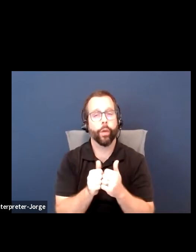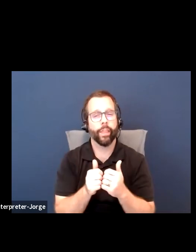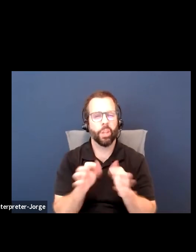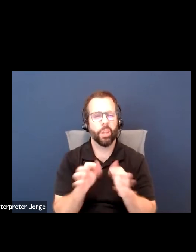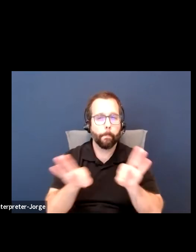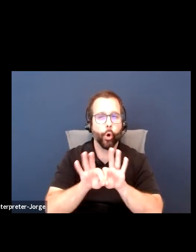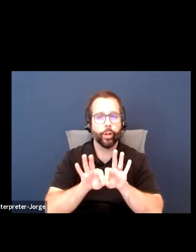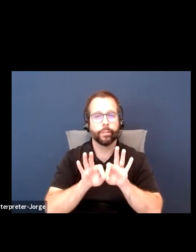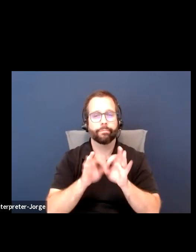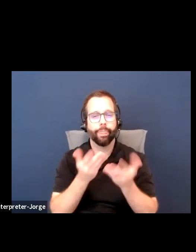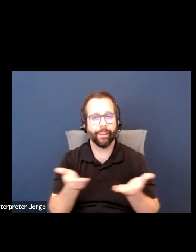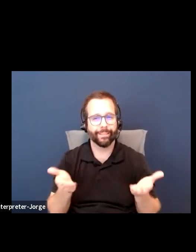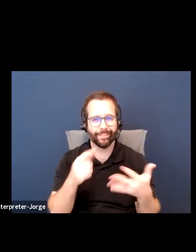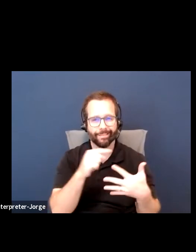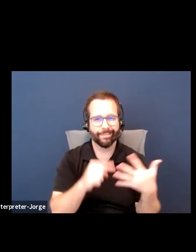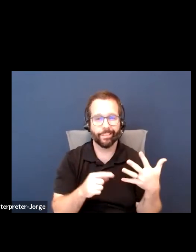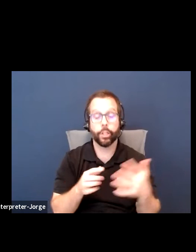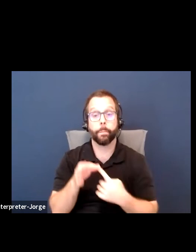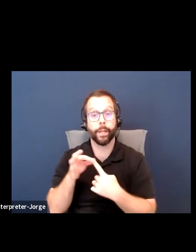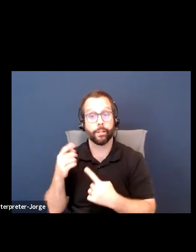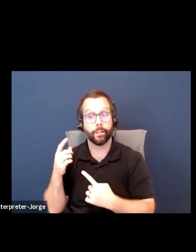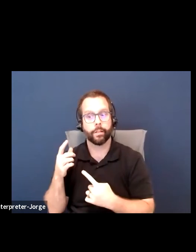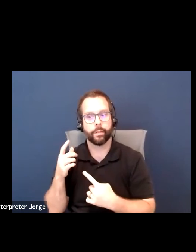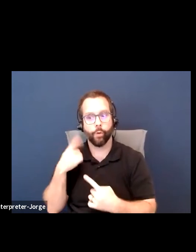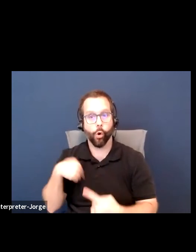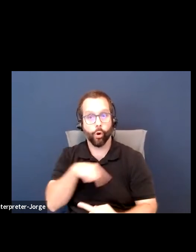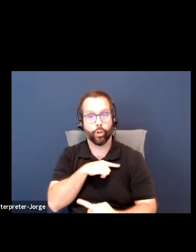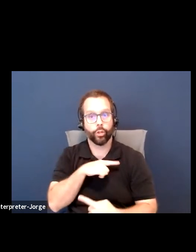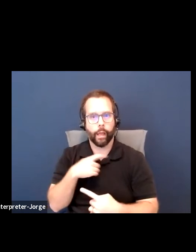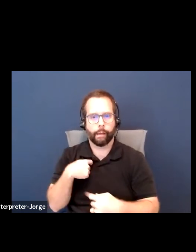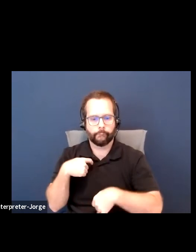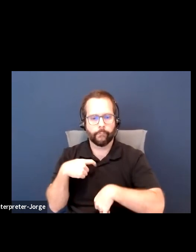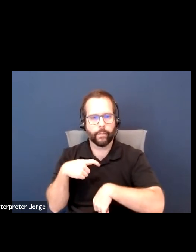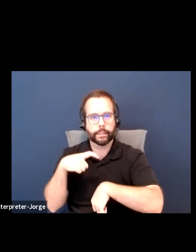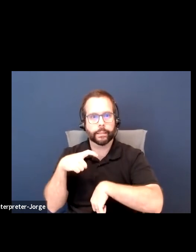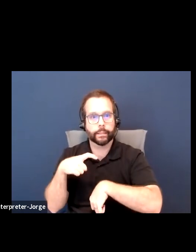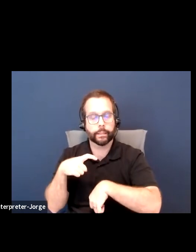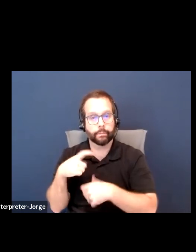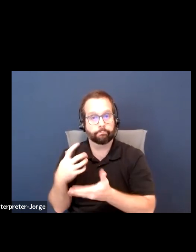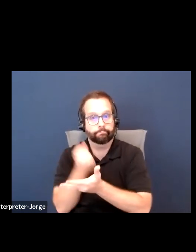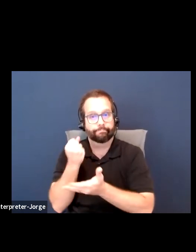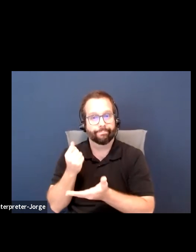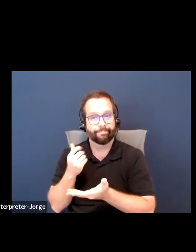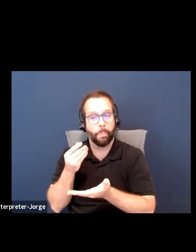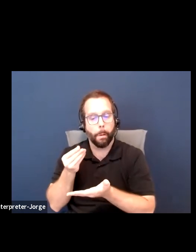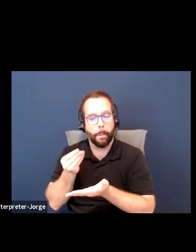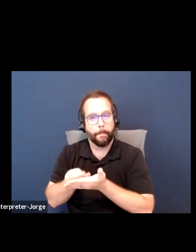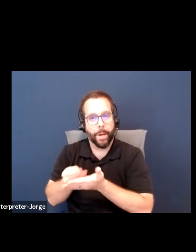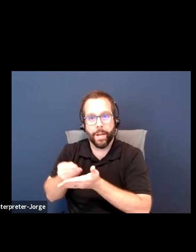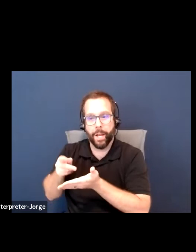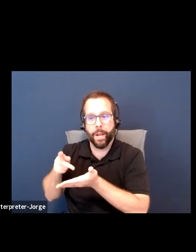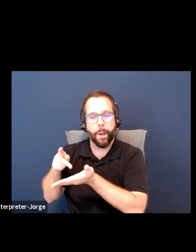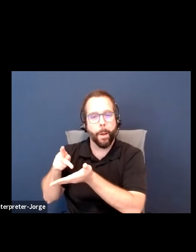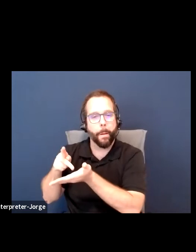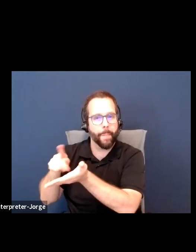stuff, especially for those of us that are concerned with keeping the doors and lights on. I want to start off this morning and really